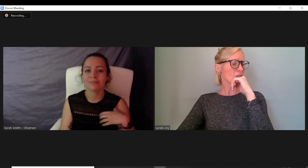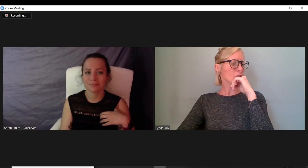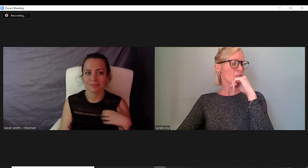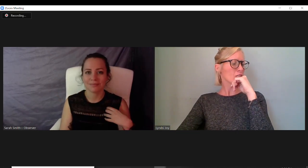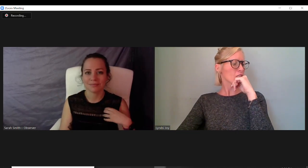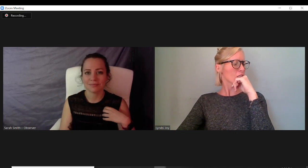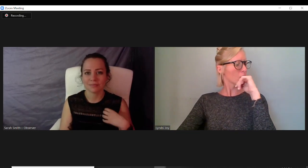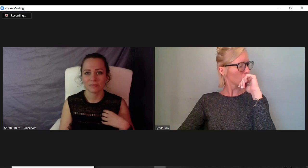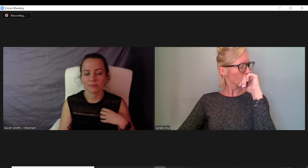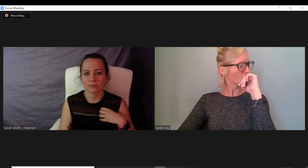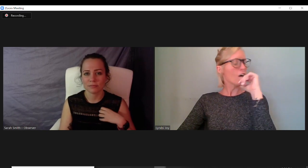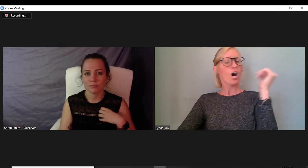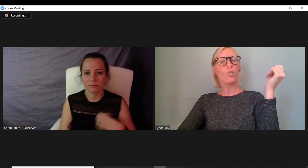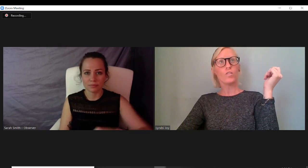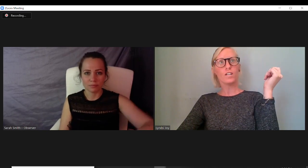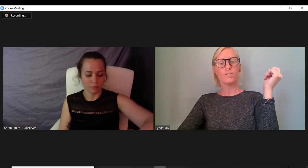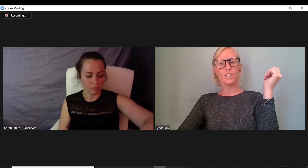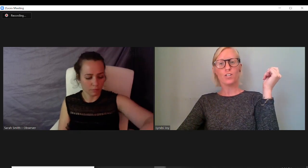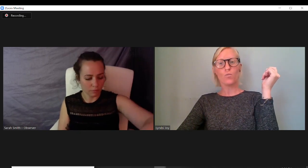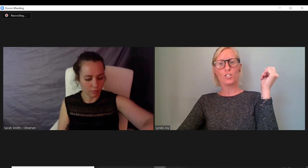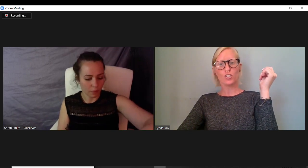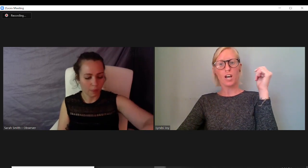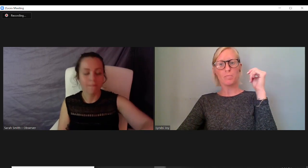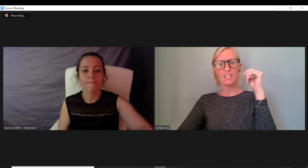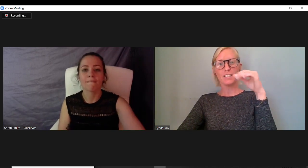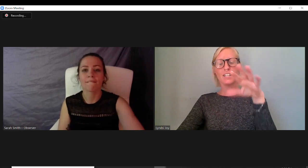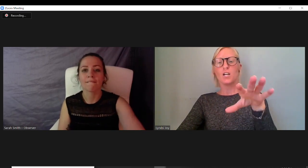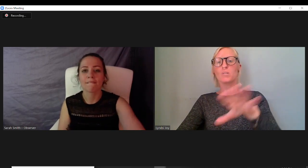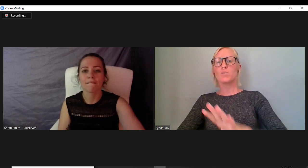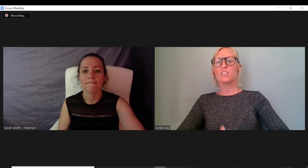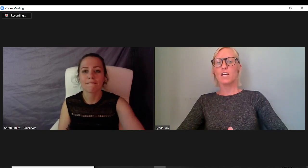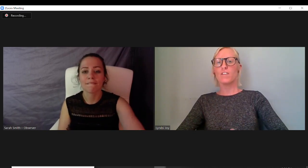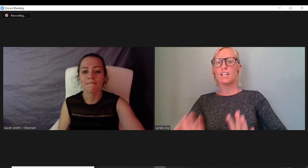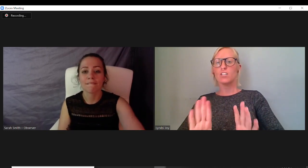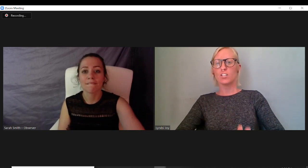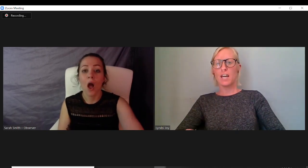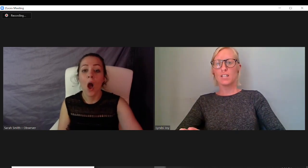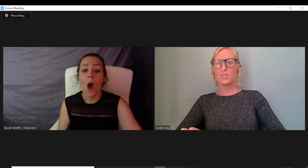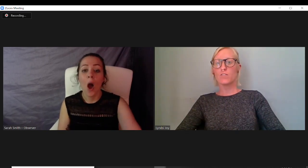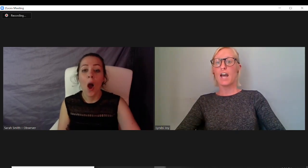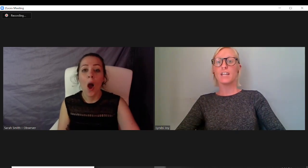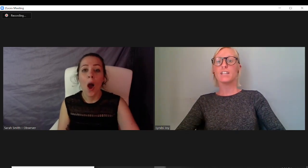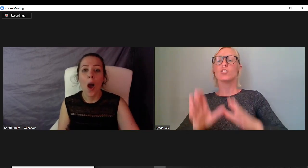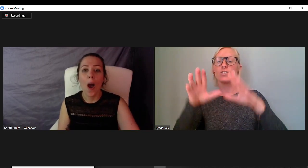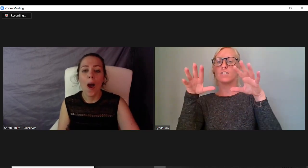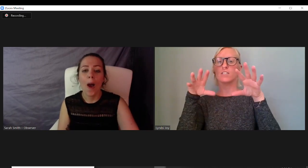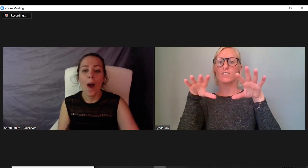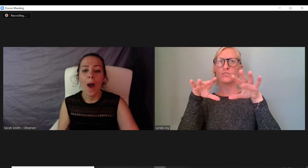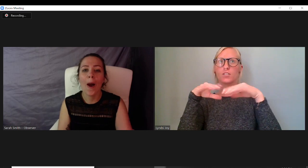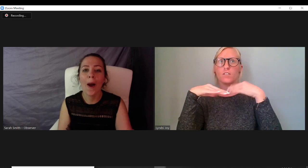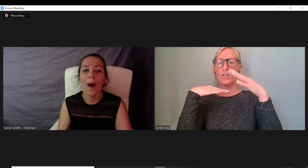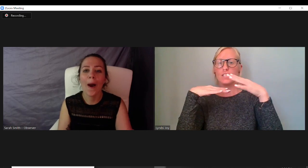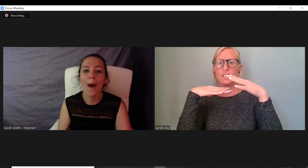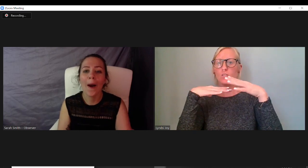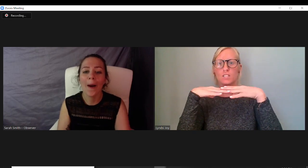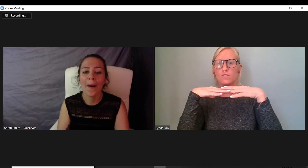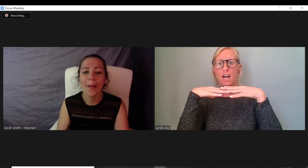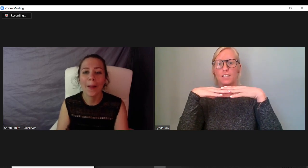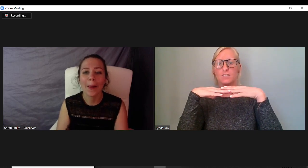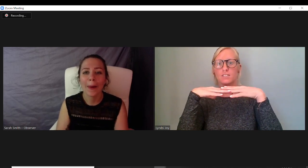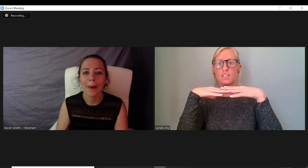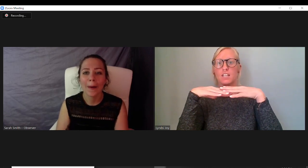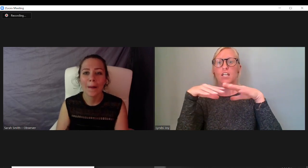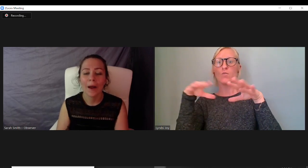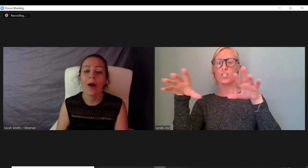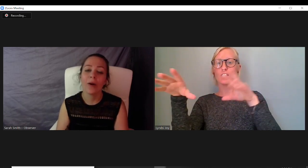specific examples. Oh, the video was choppy, but it was, if I didn't look at it, it was fine. The voicing was